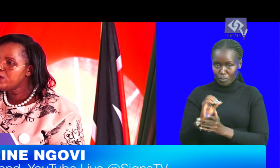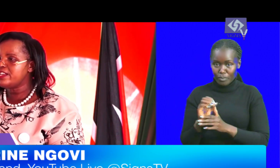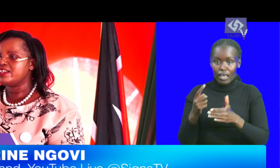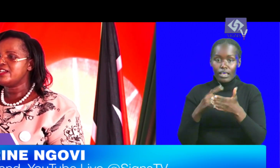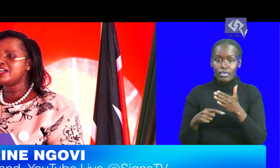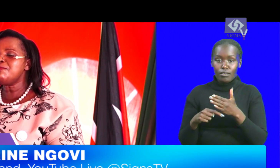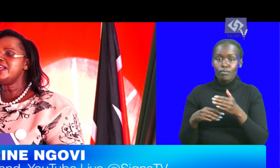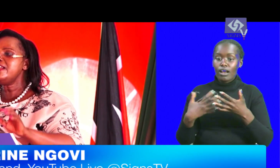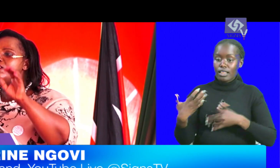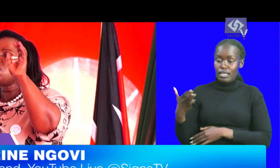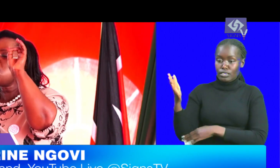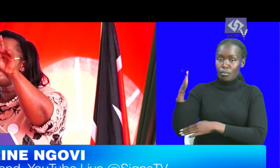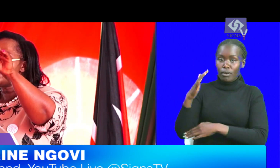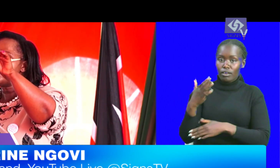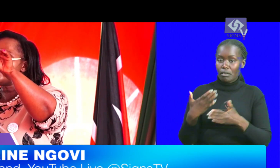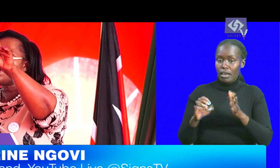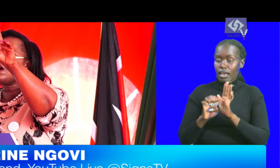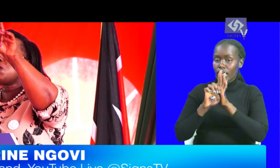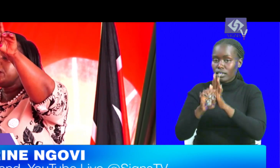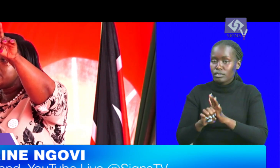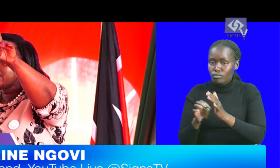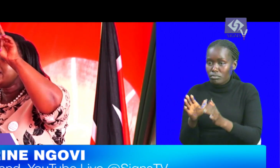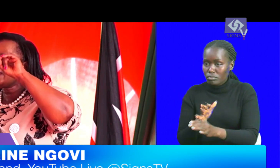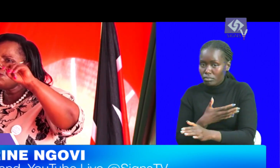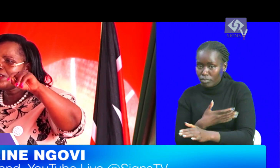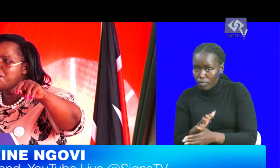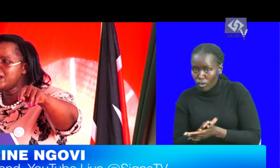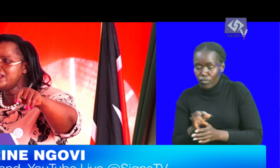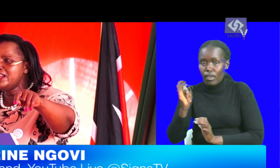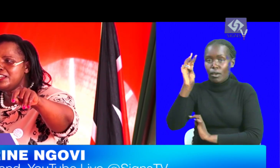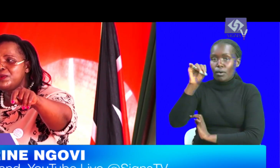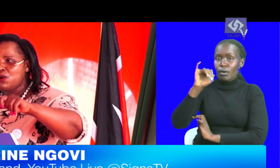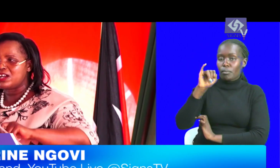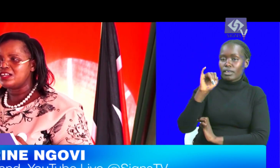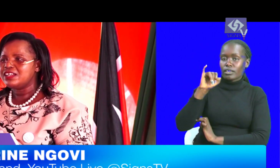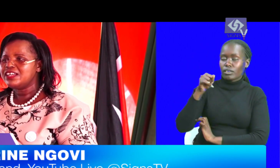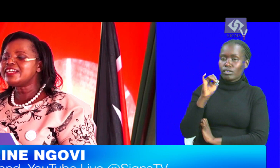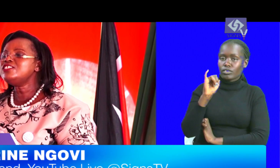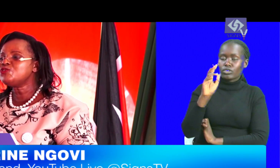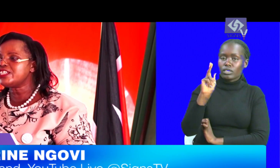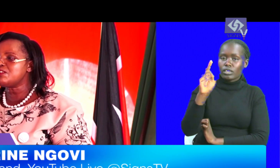zinarudi. Kama ile ngoma ya Wamijikenda, sijui hapa nini iliibiwa, lakini